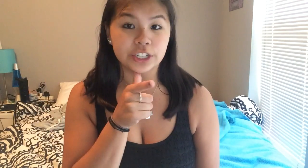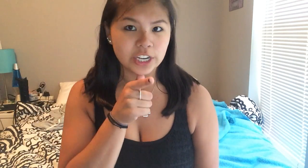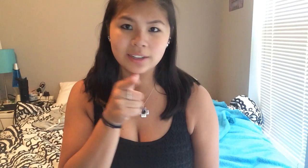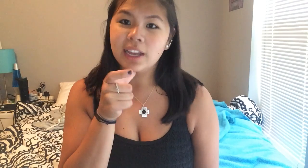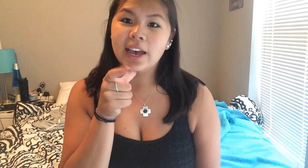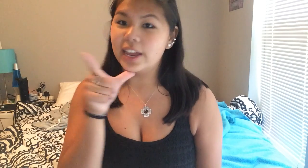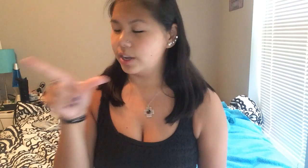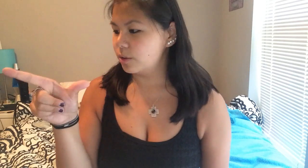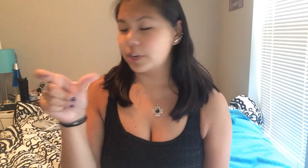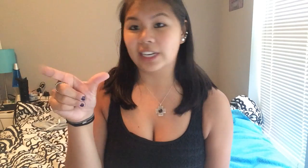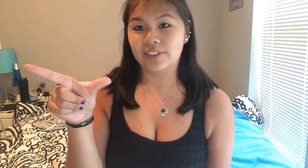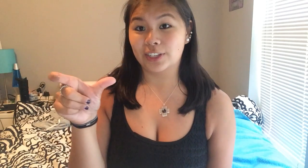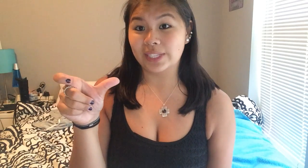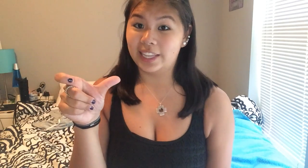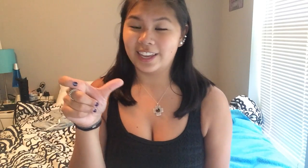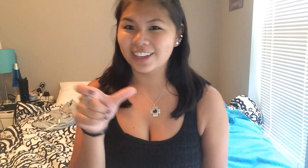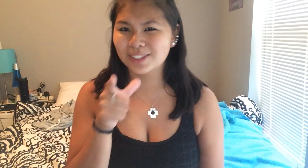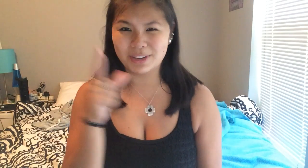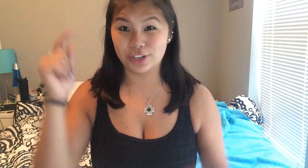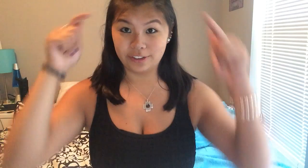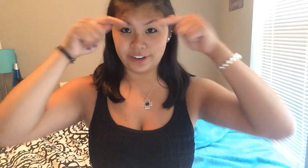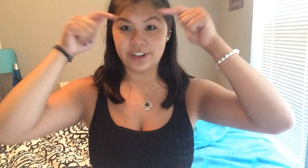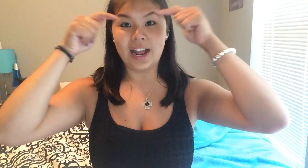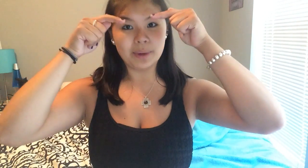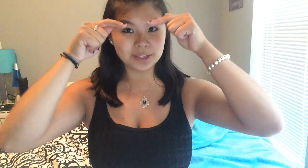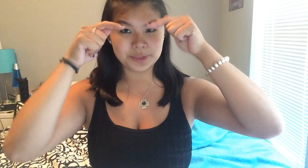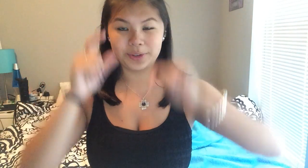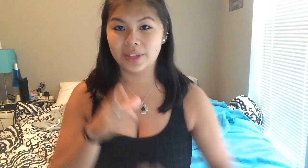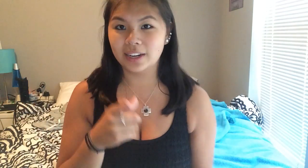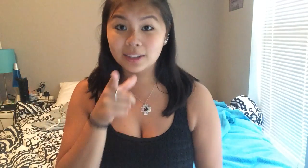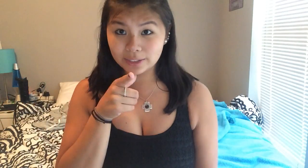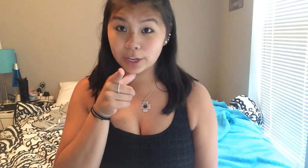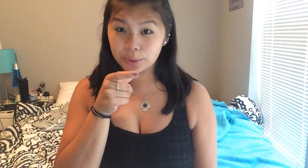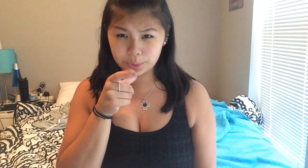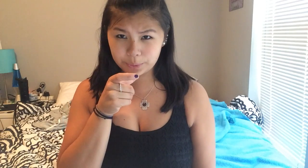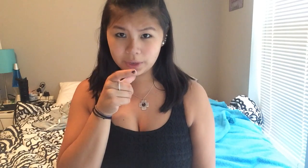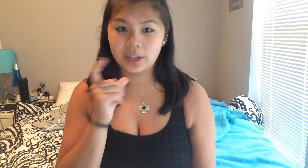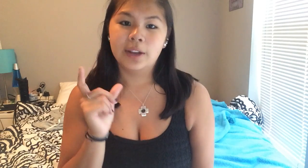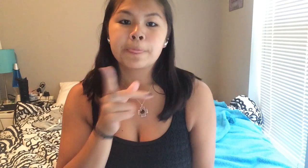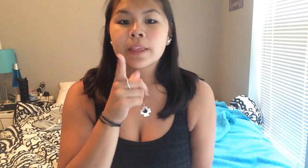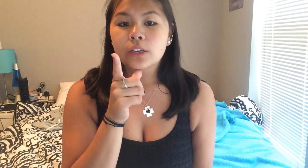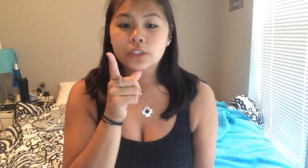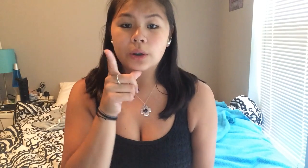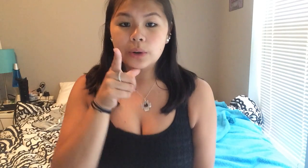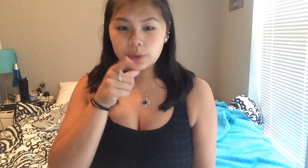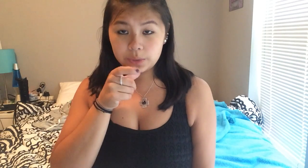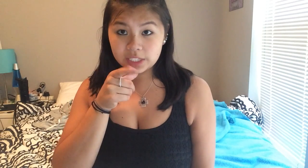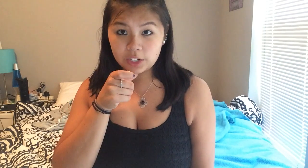chin, and your index finger goes in like this. Make sure you furrow your eyebrows when you do that, like who. So who's gonna